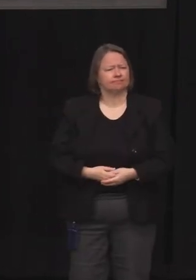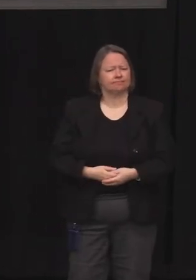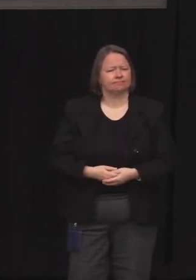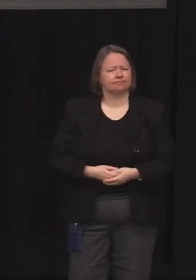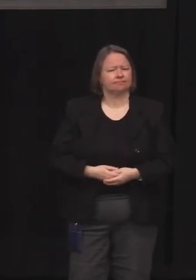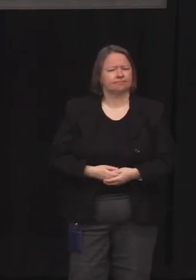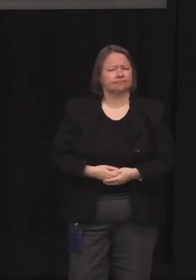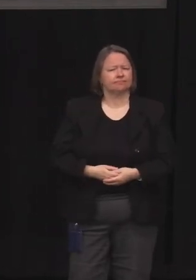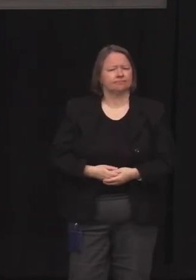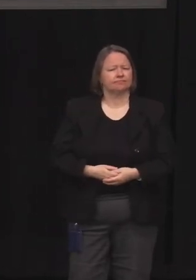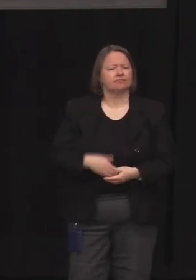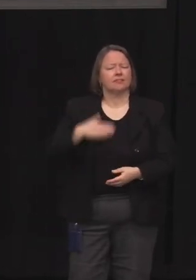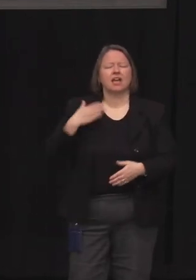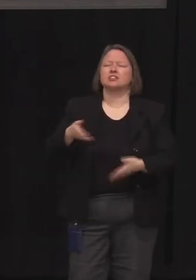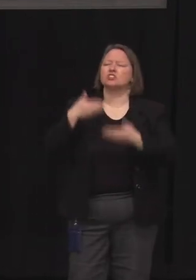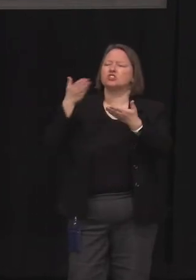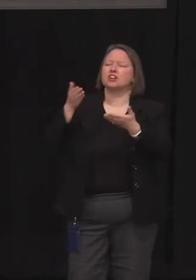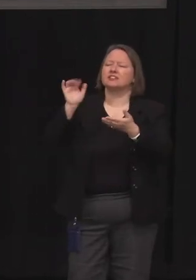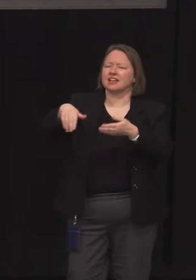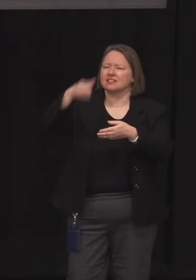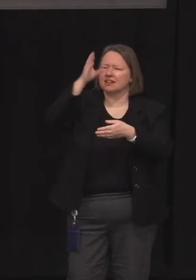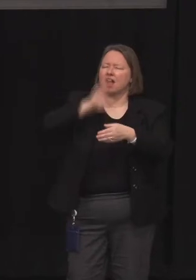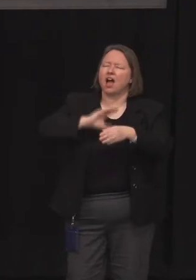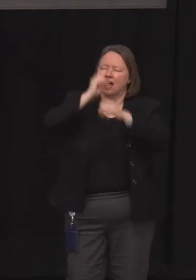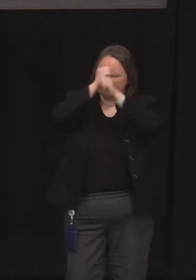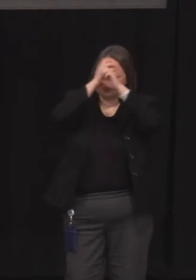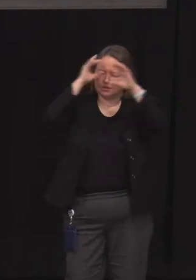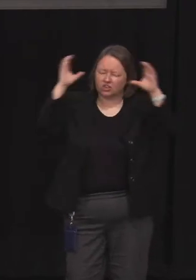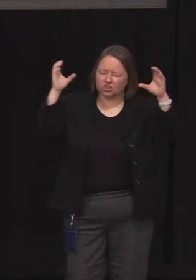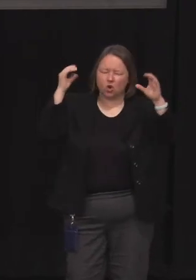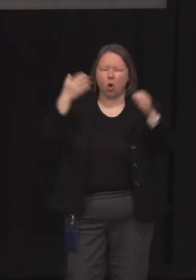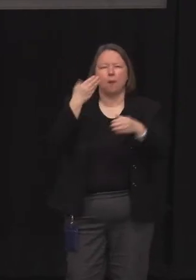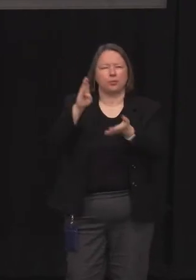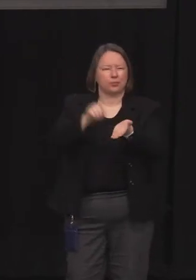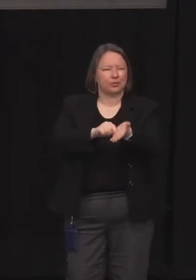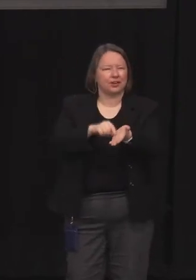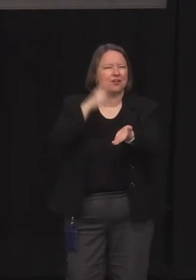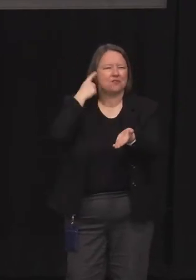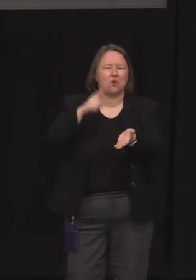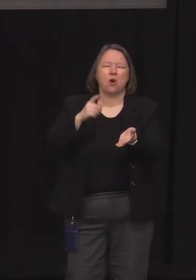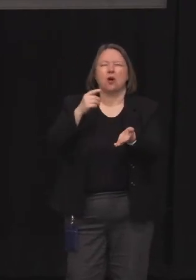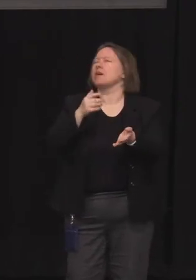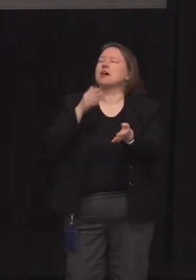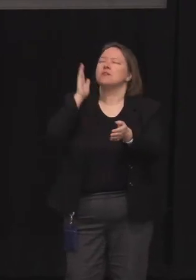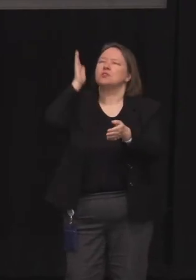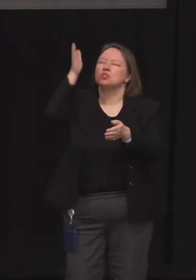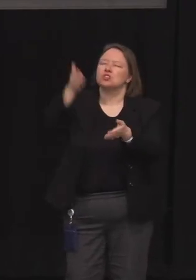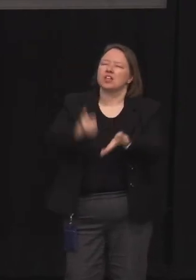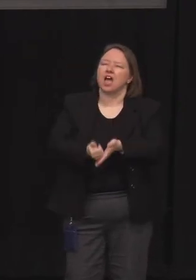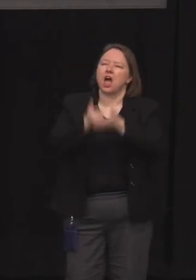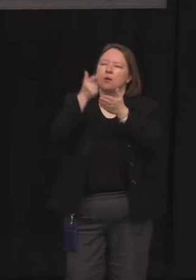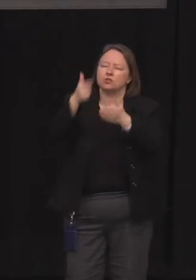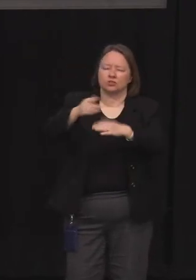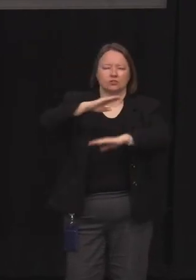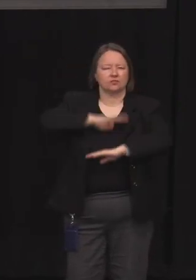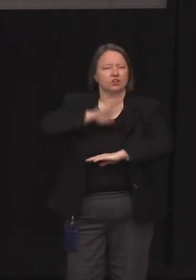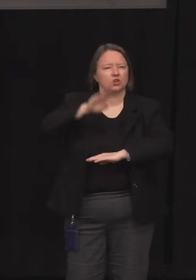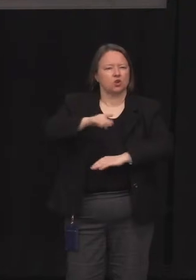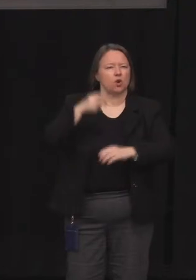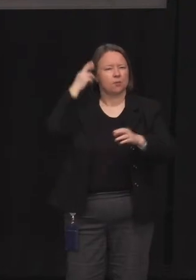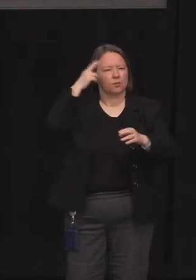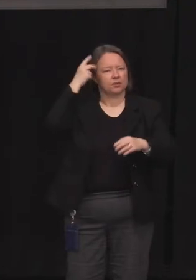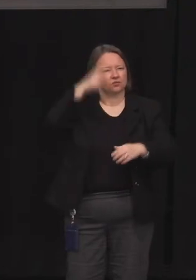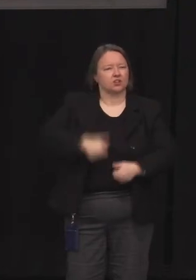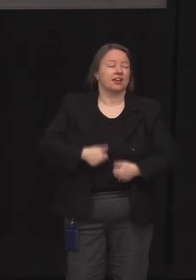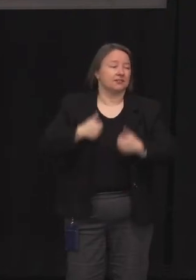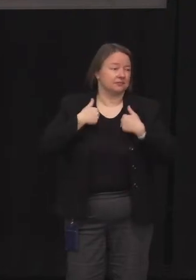I want to suggest a dream is God's picture, vision, or blueprint for a preferred future that helps you fulfill your purpose in life.